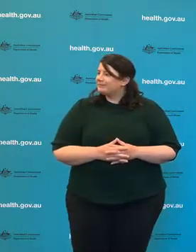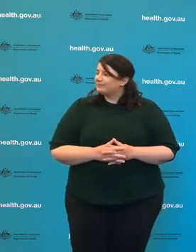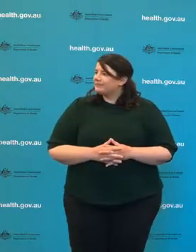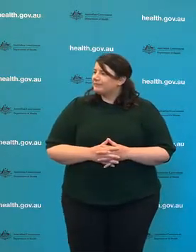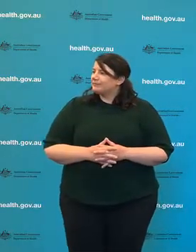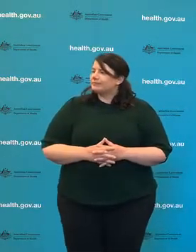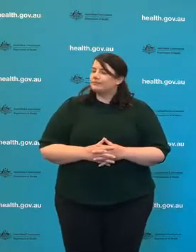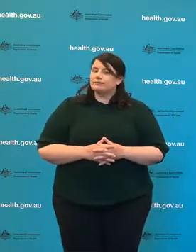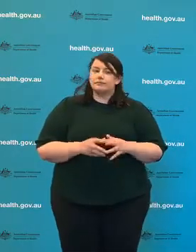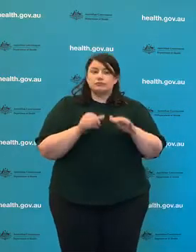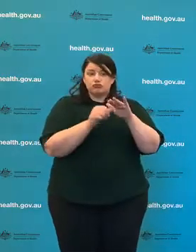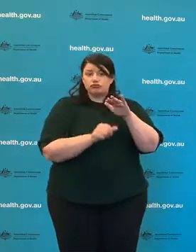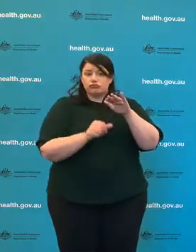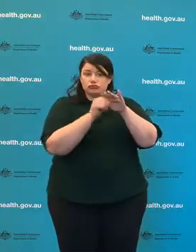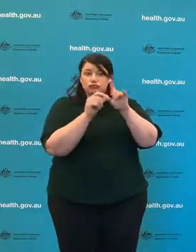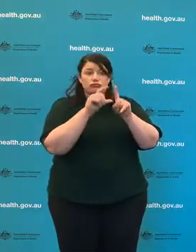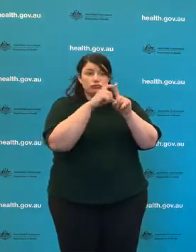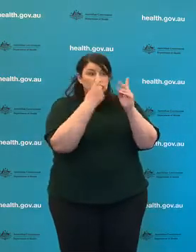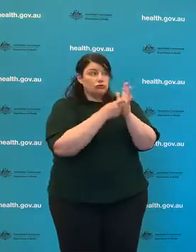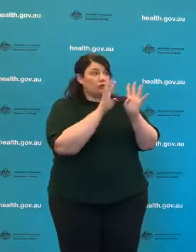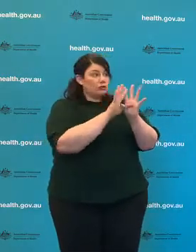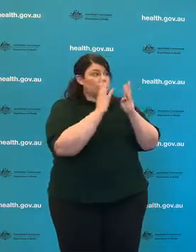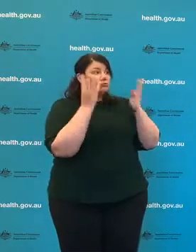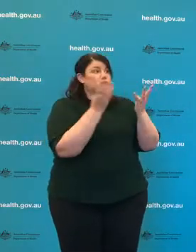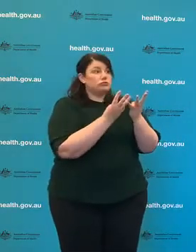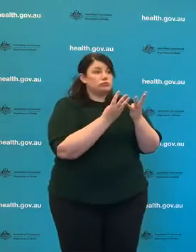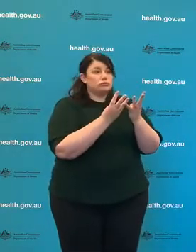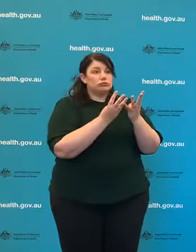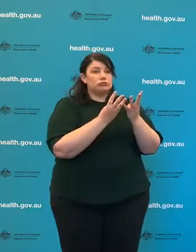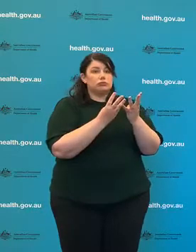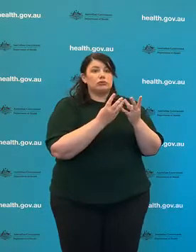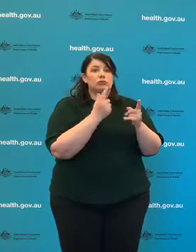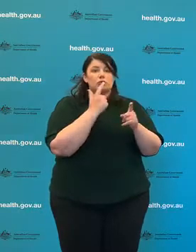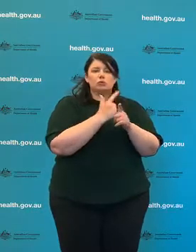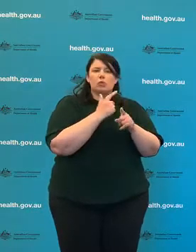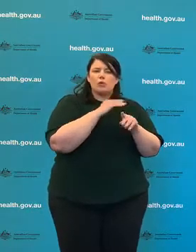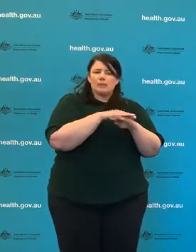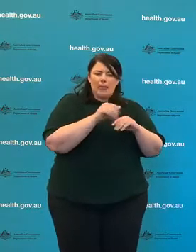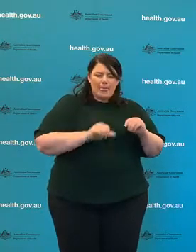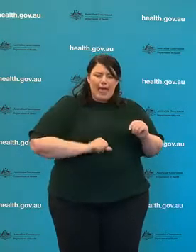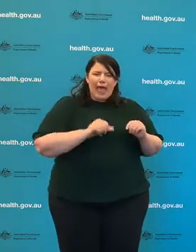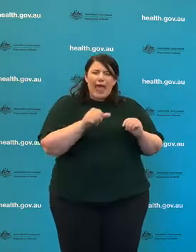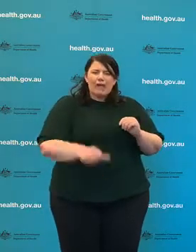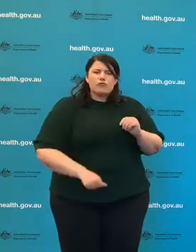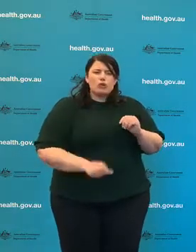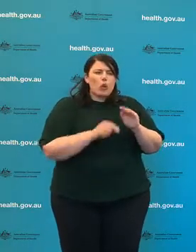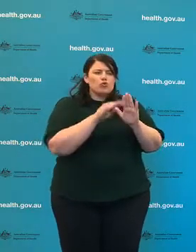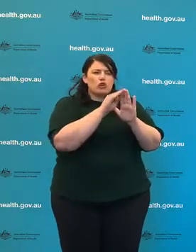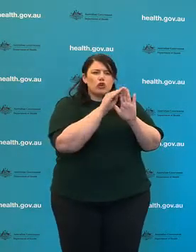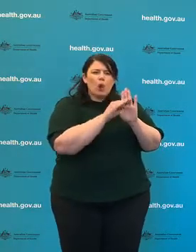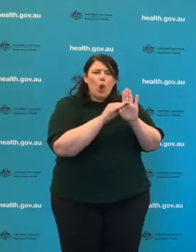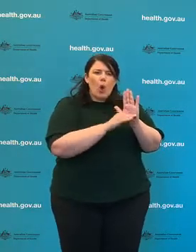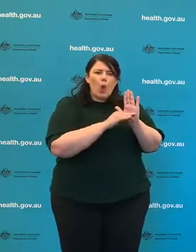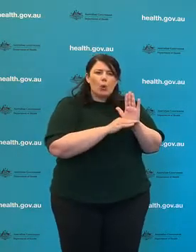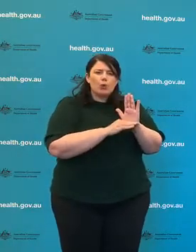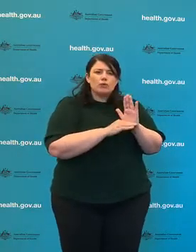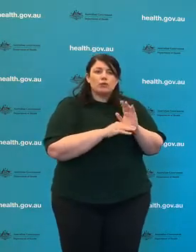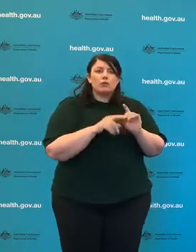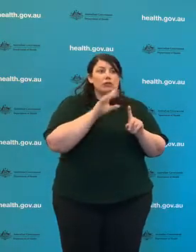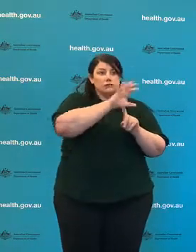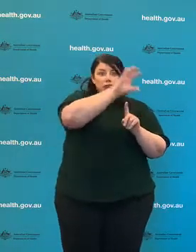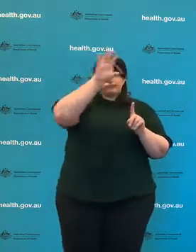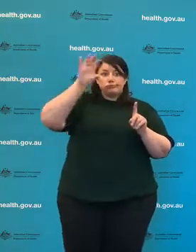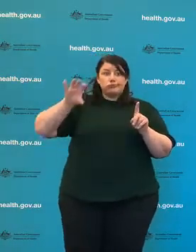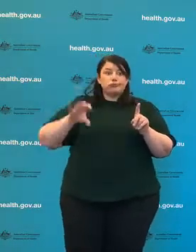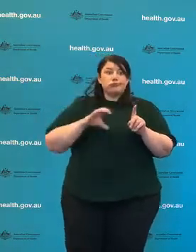The AHPPC noted the agricultural code that was put forward last week. 5 states have now signed on